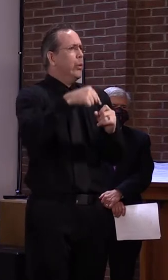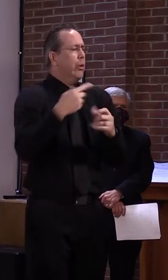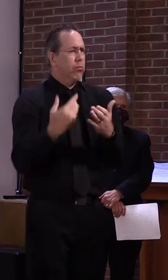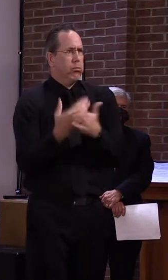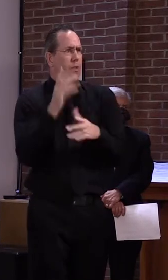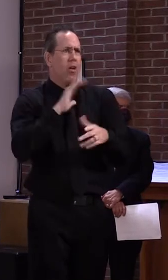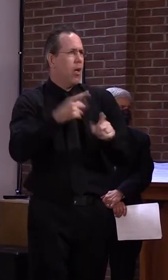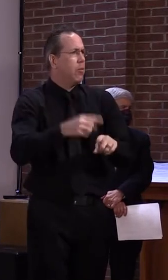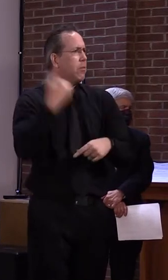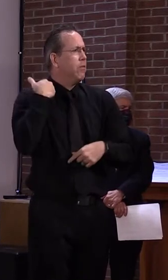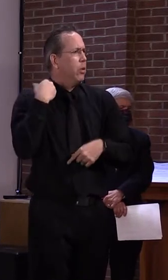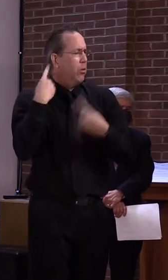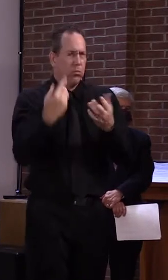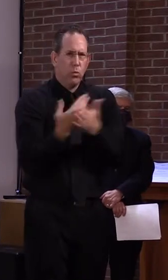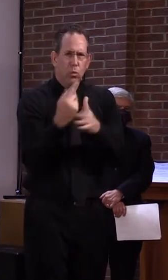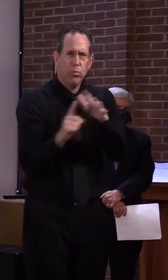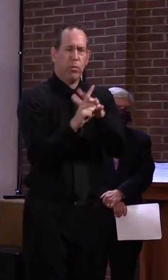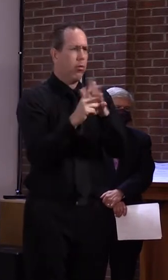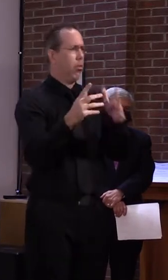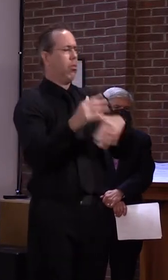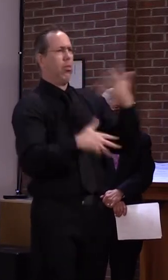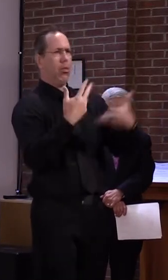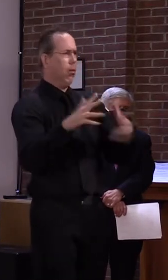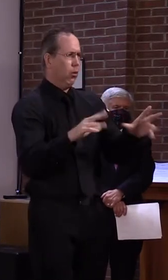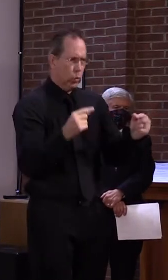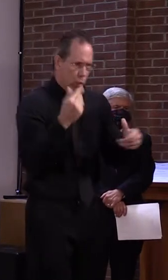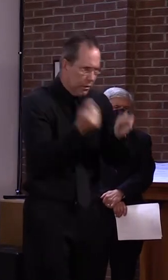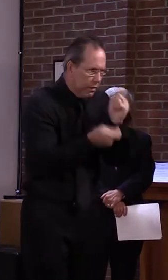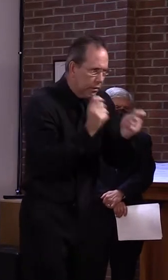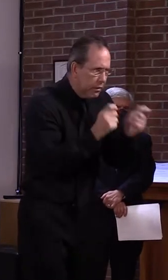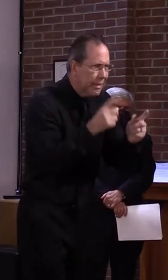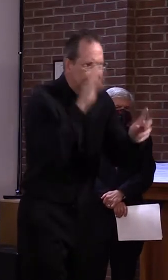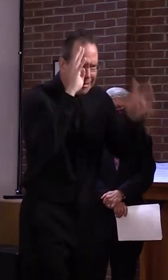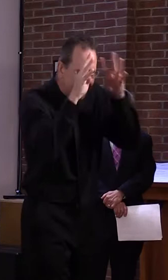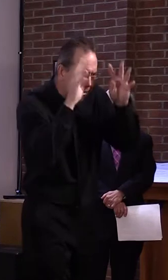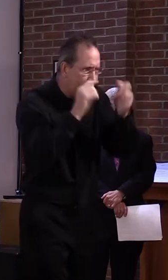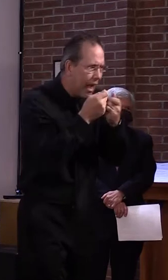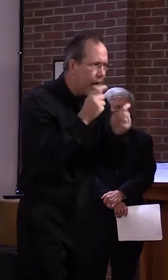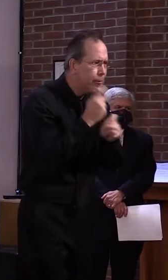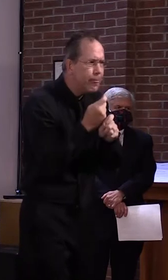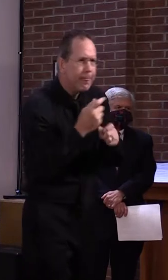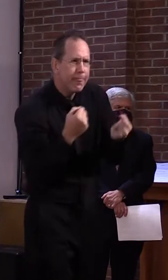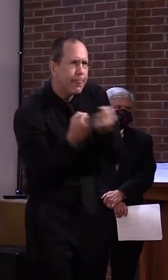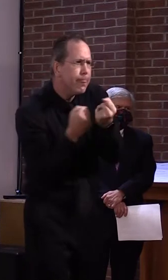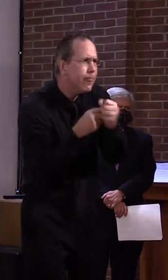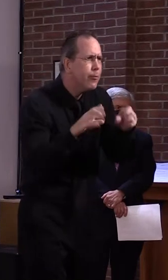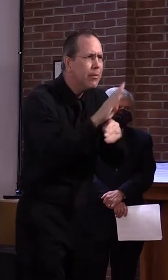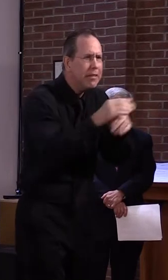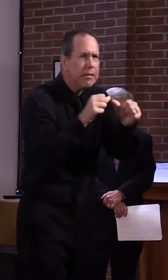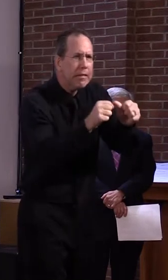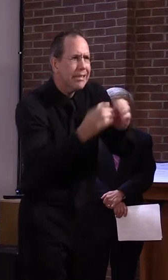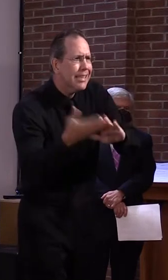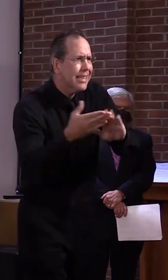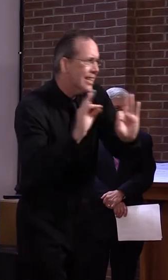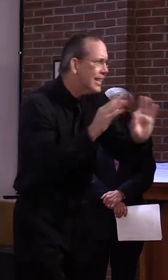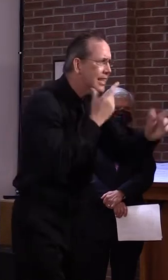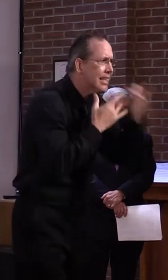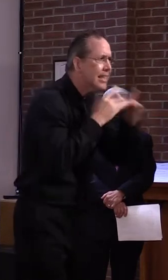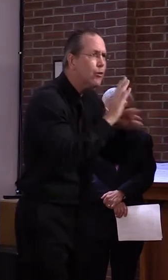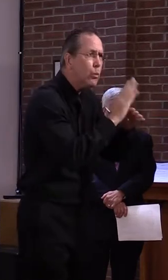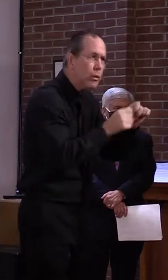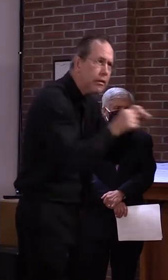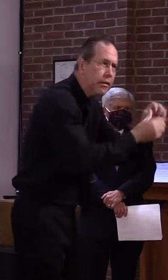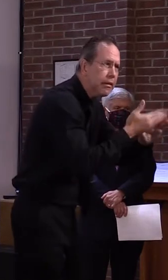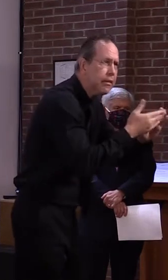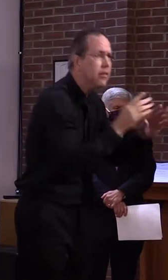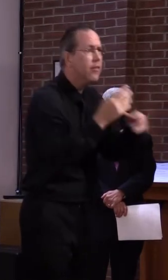ingenuity, nimbleness, and a long history of neighbors helping neighbors has gotten us to this point and will see us through the months